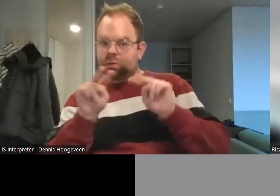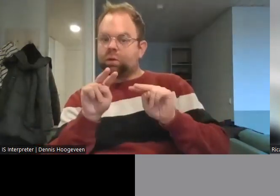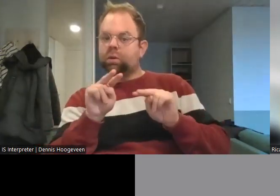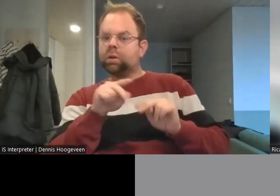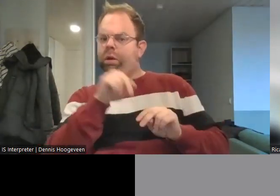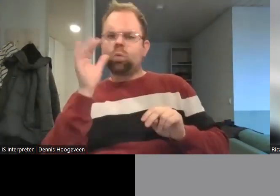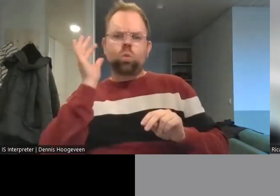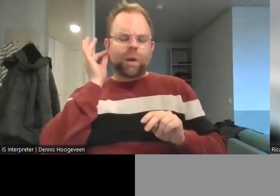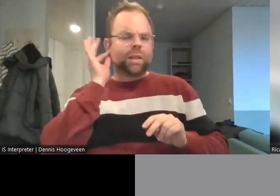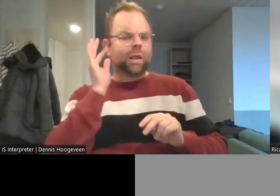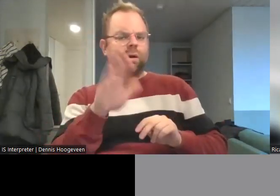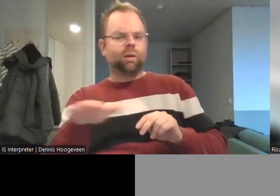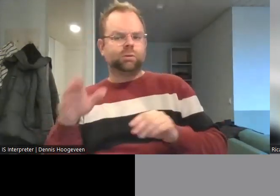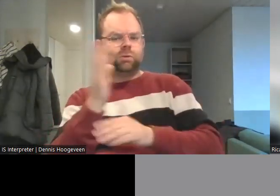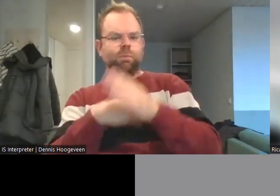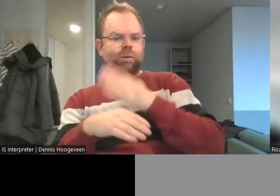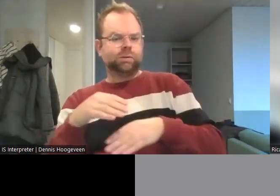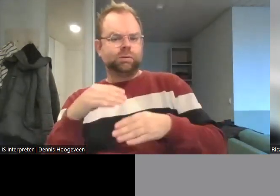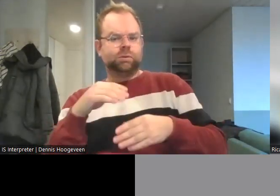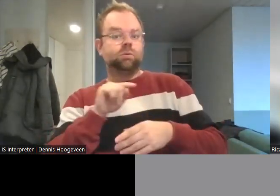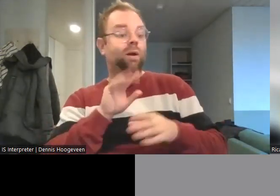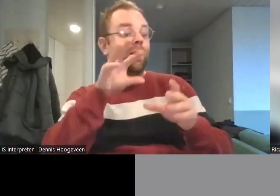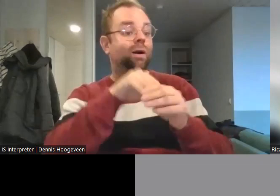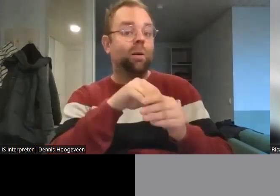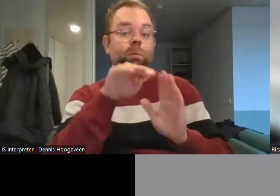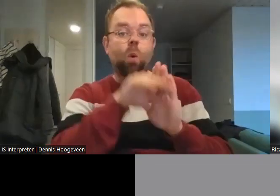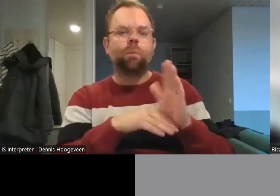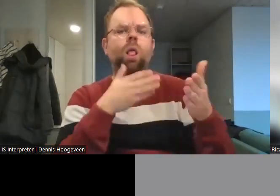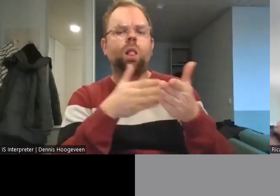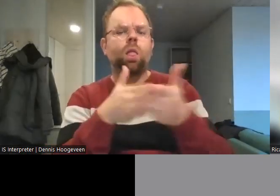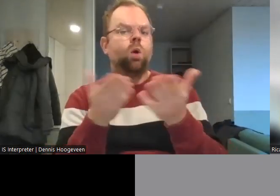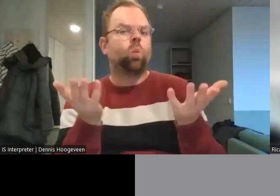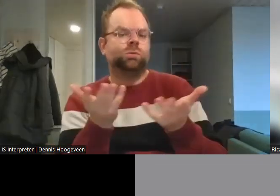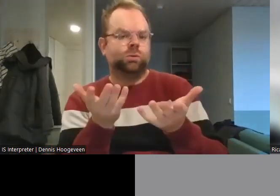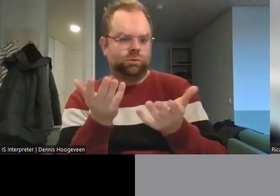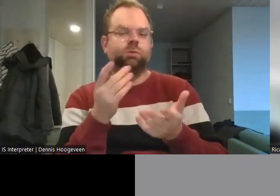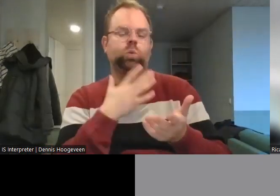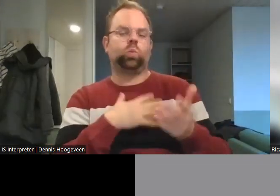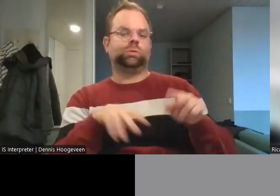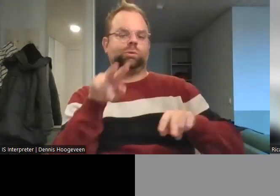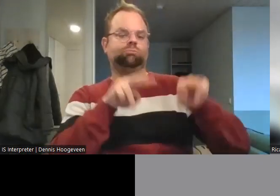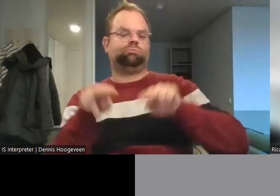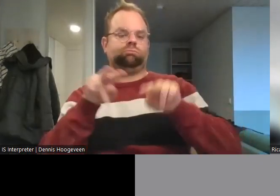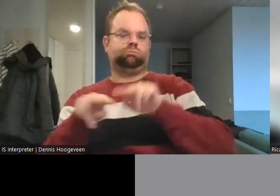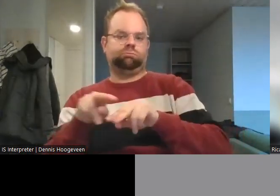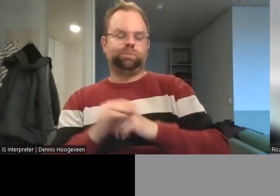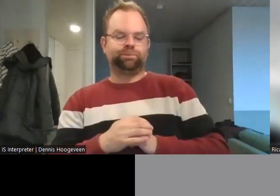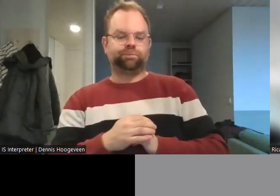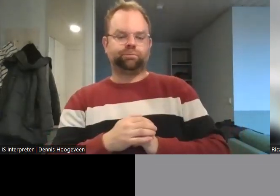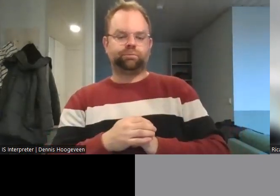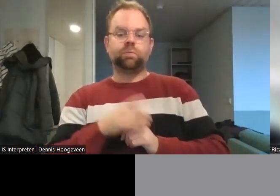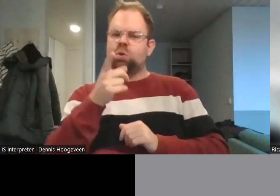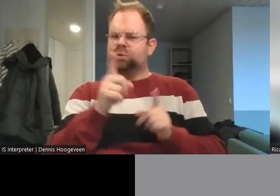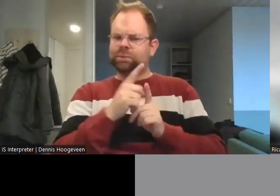it. You mentioned as well employment, which is another of the areas around integration, inclusion,